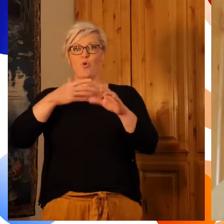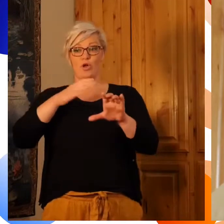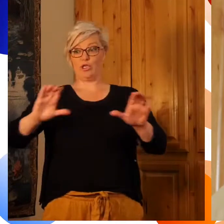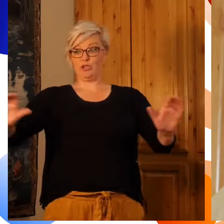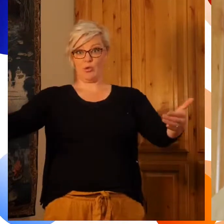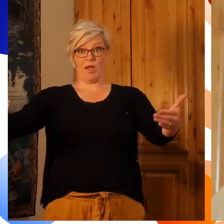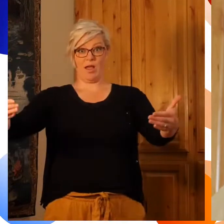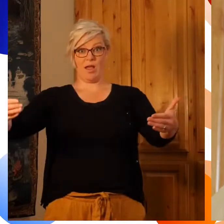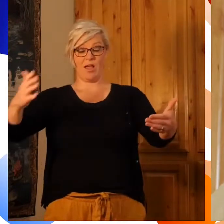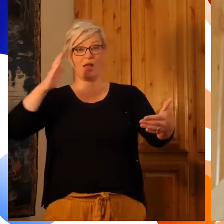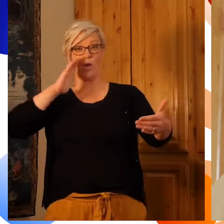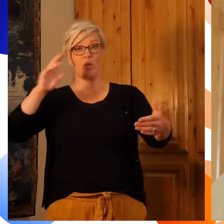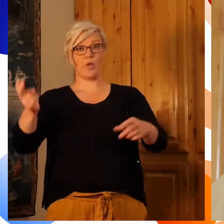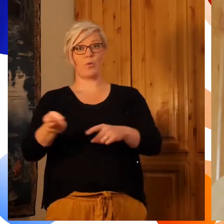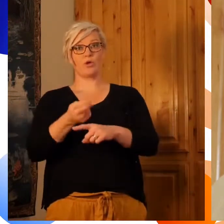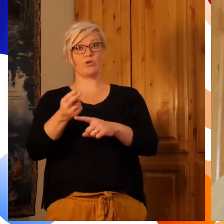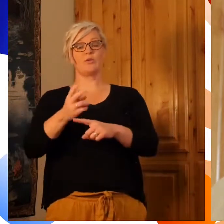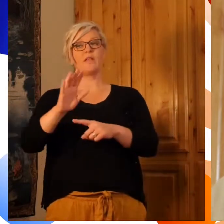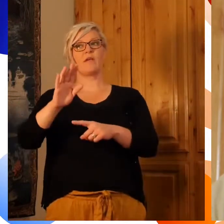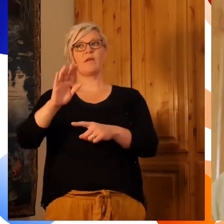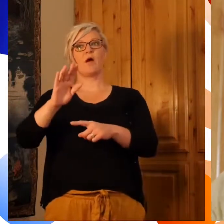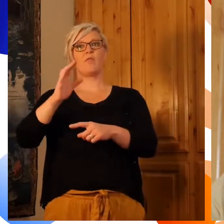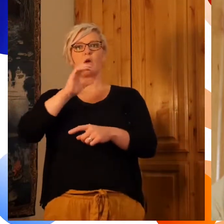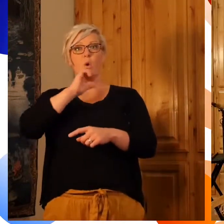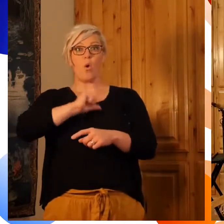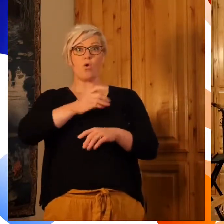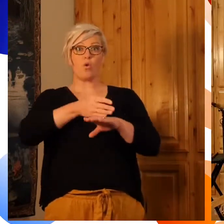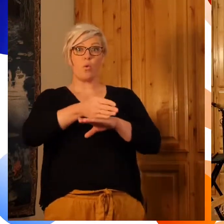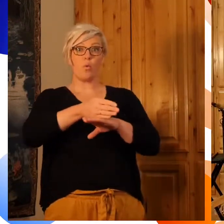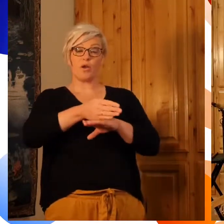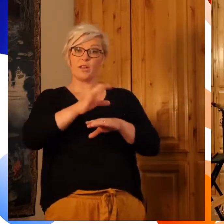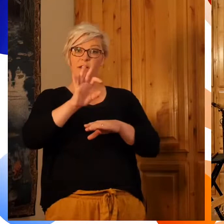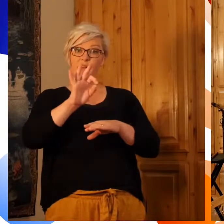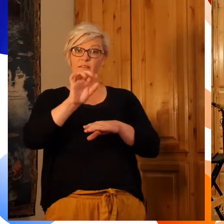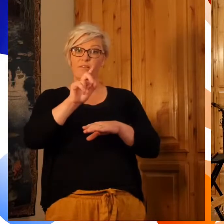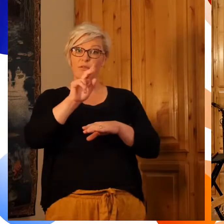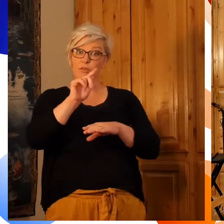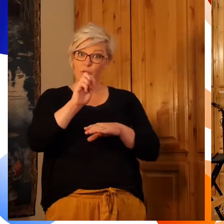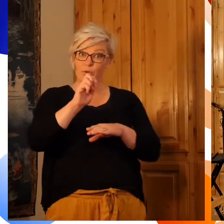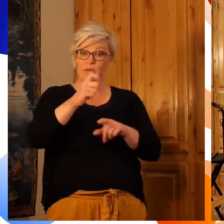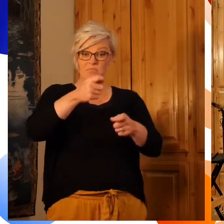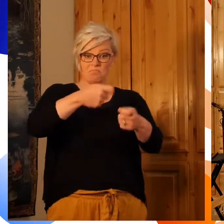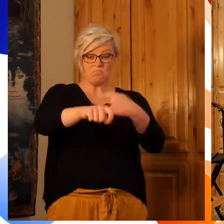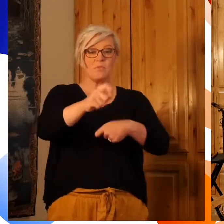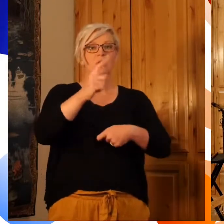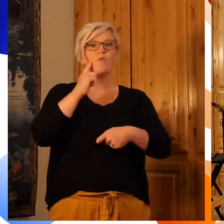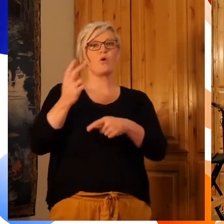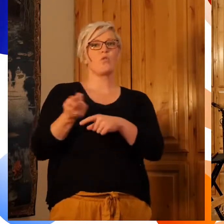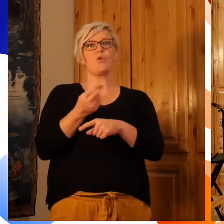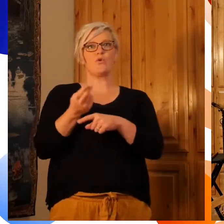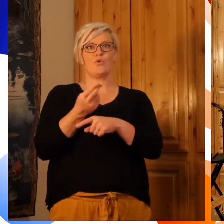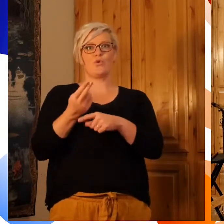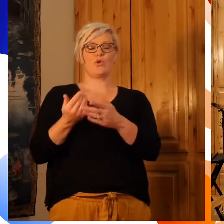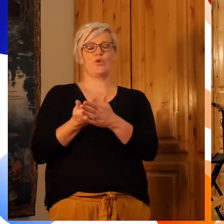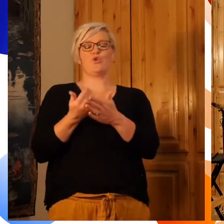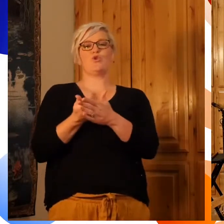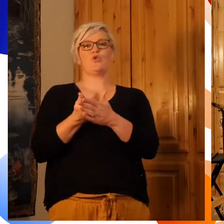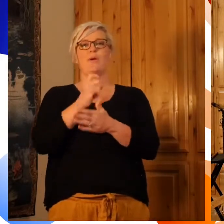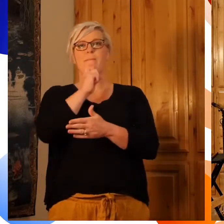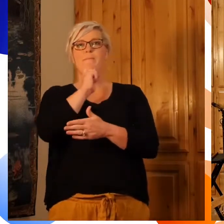and pawn their old wooden flutes and get the new metal Bohm system flute. Well, the Irish and all of